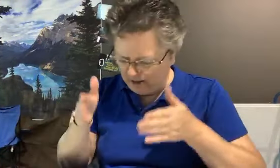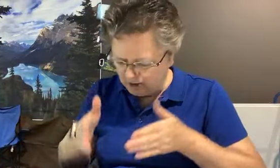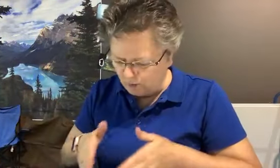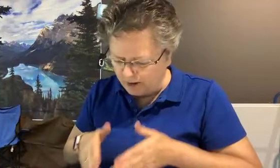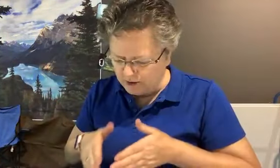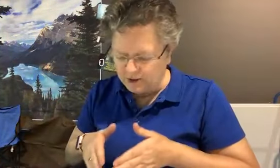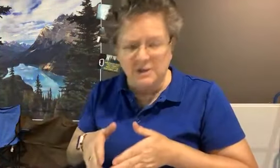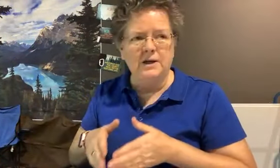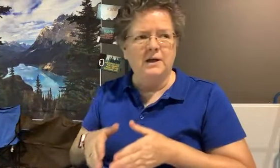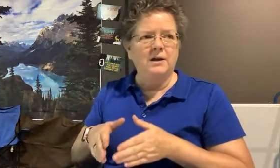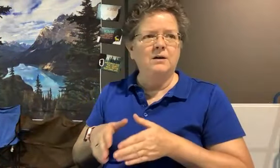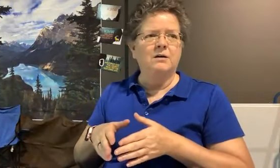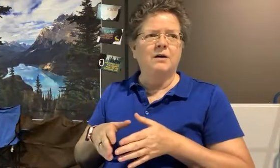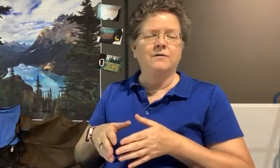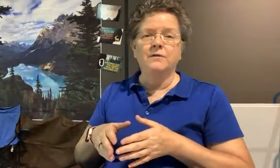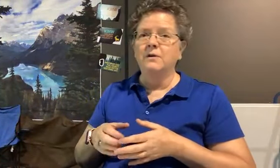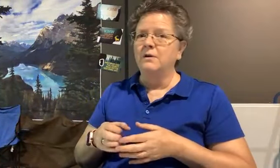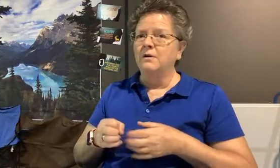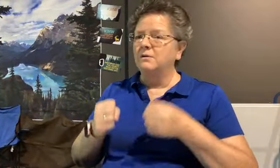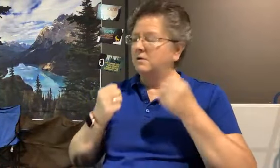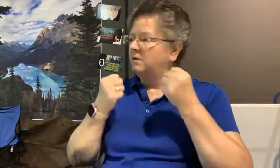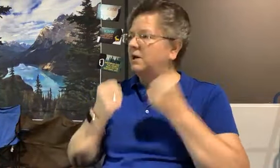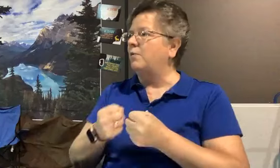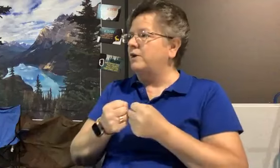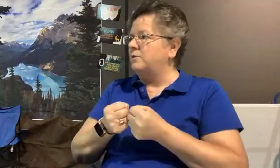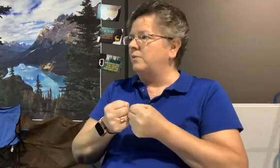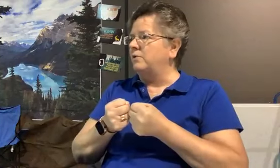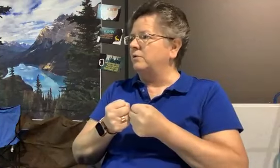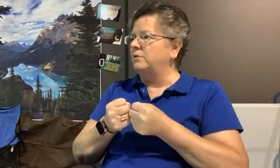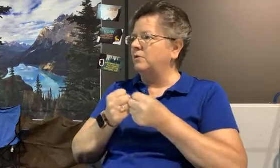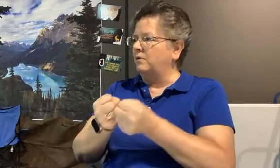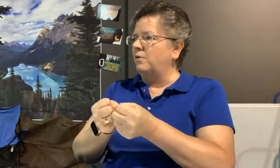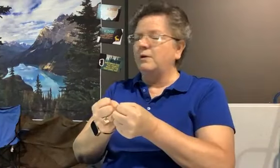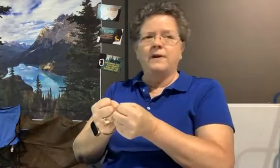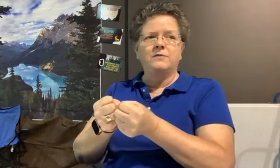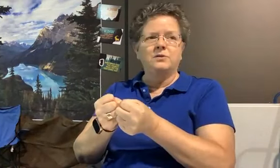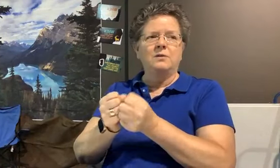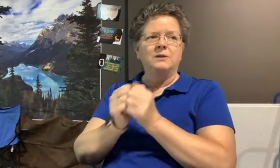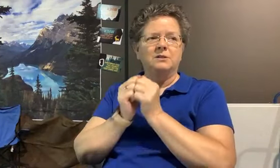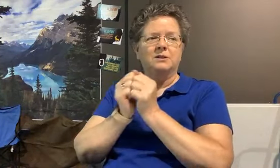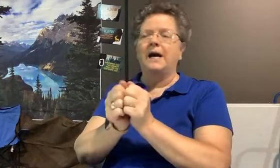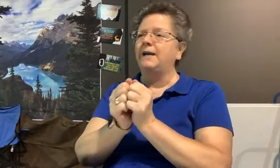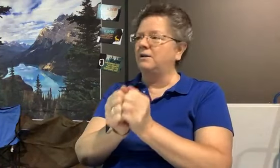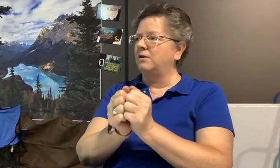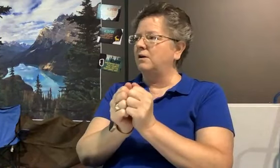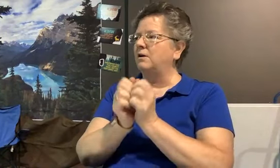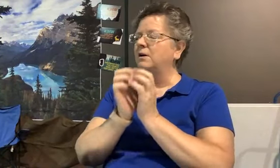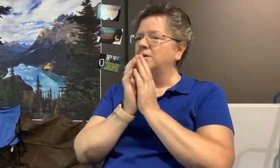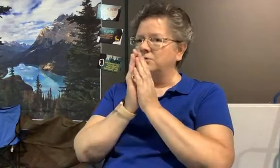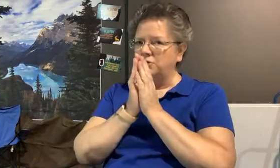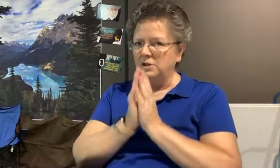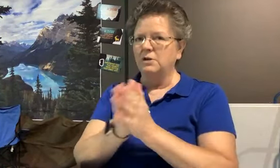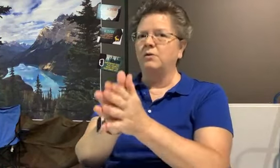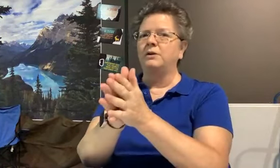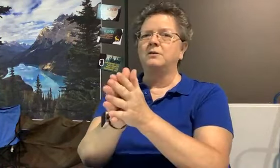to what she's seeing here of Yahweh Sabaoth, the Lord of heaven's armies, is guiding her. She's going in the